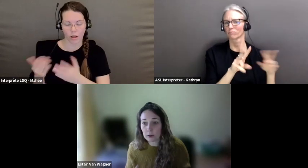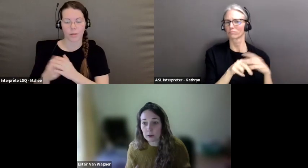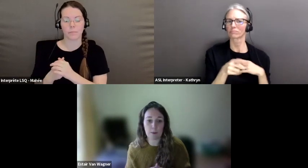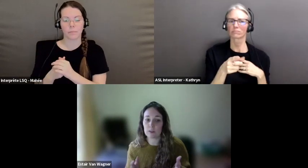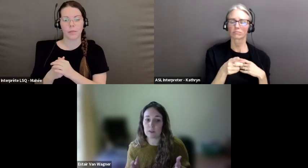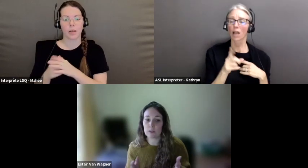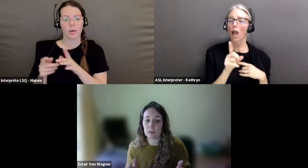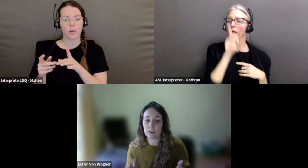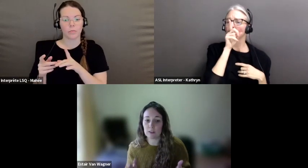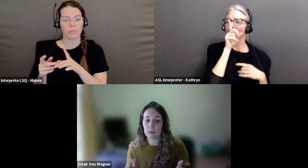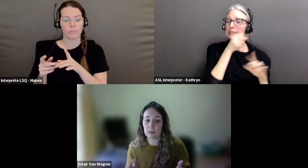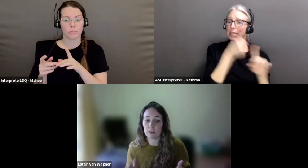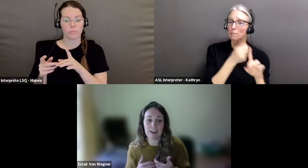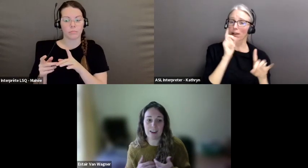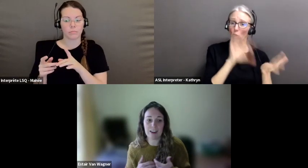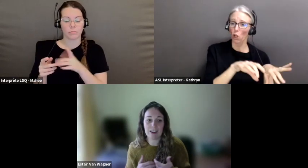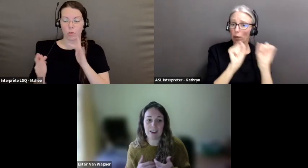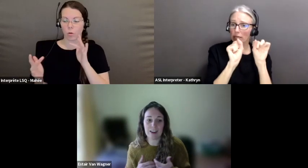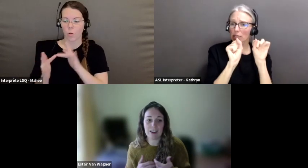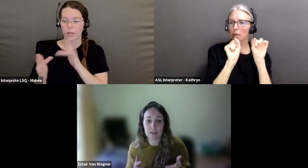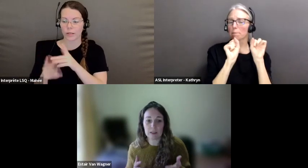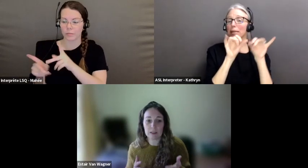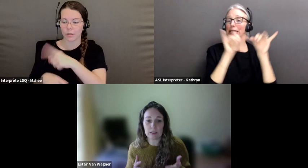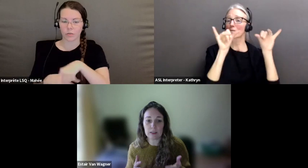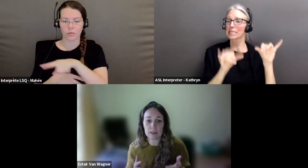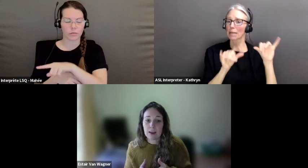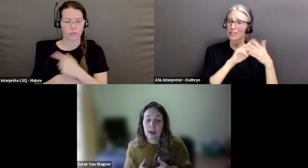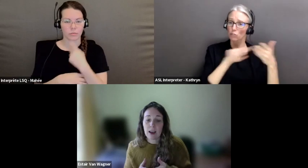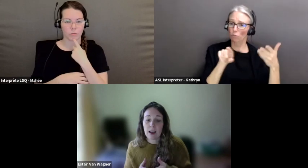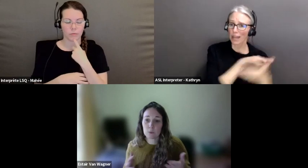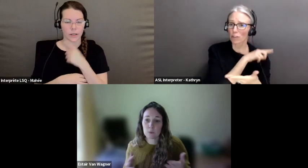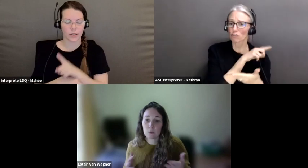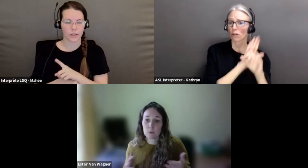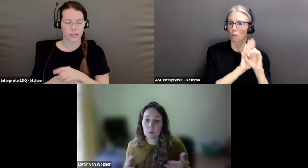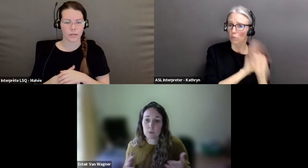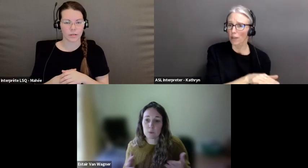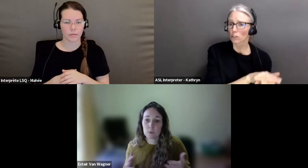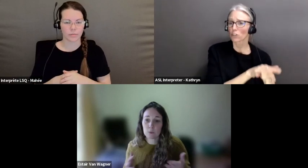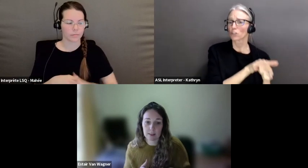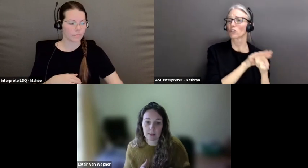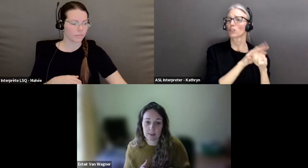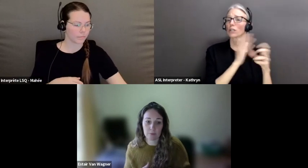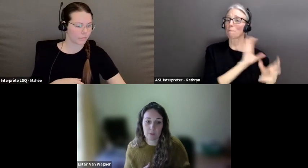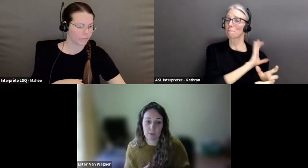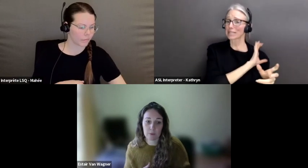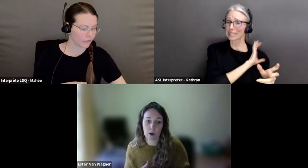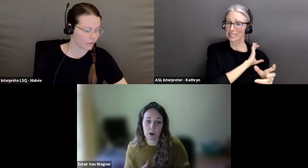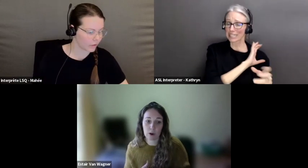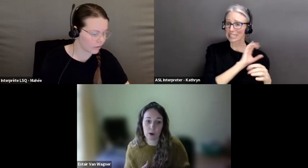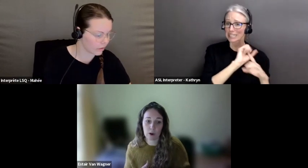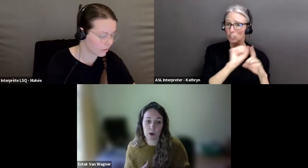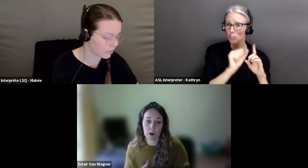colonialism, systemic discrimination in housing and policing, and has really failed to address the lack of